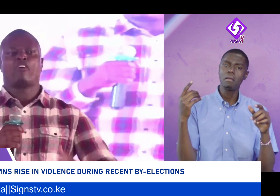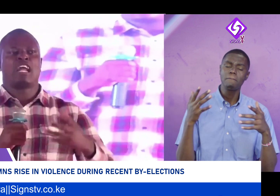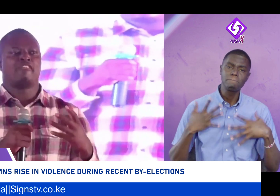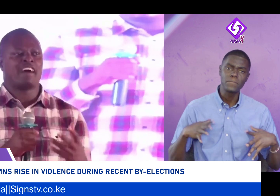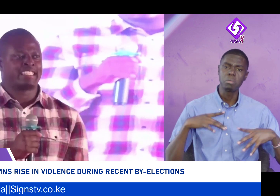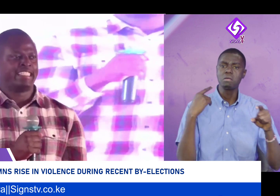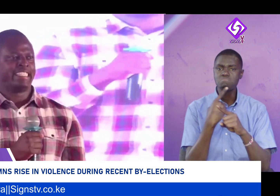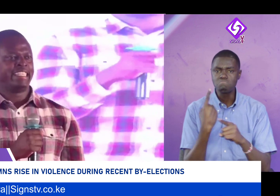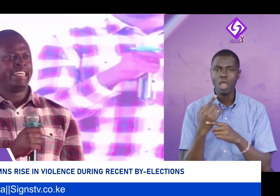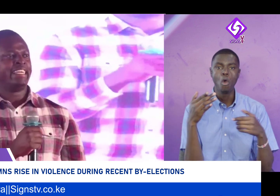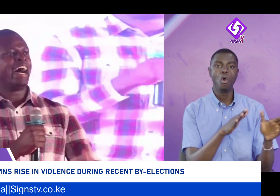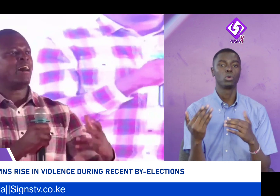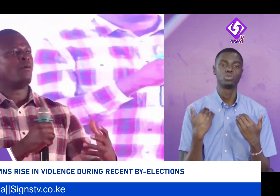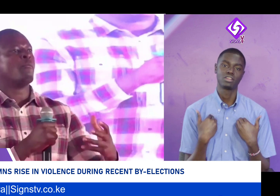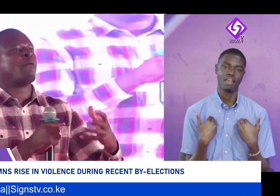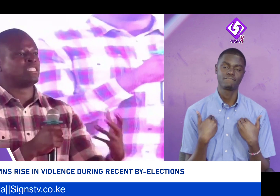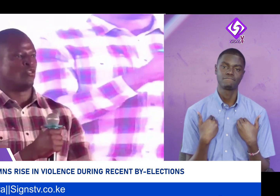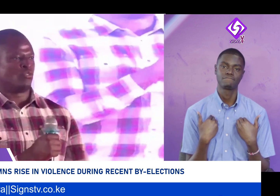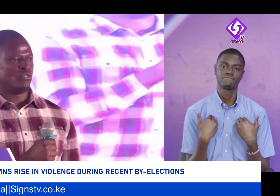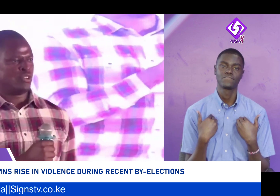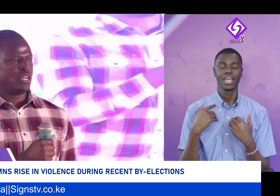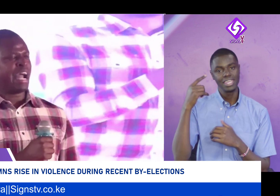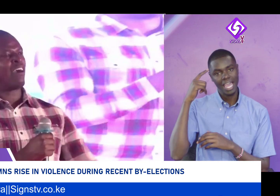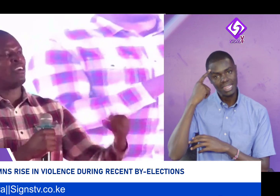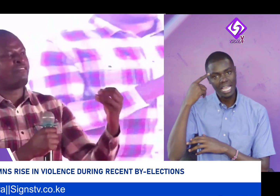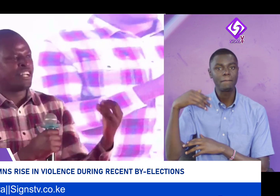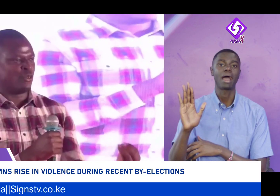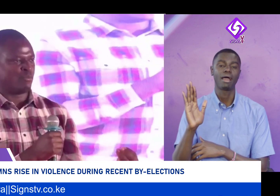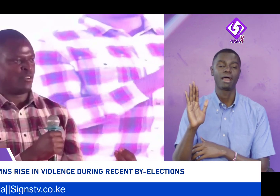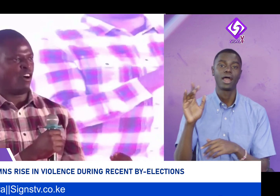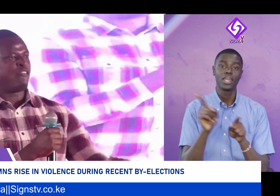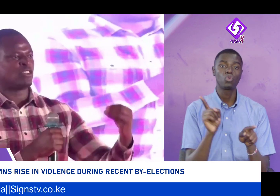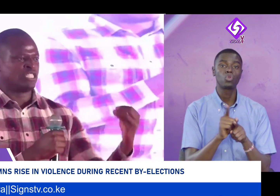na nafasi ya mawazo na ako na freedom of association.